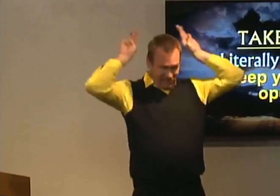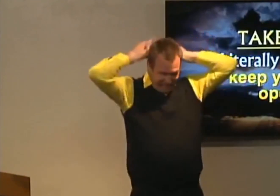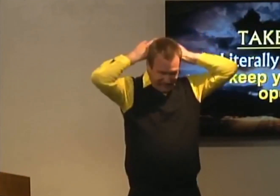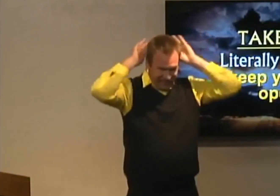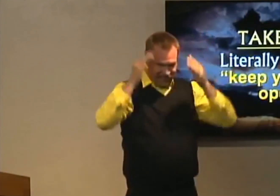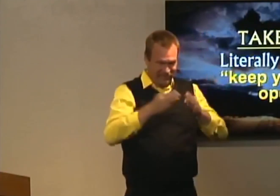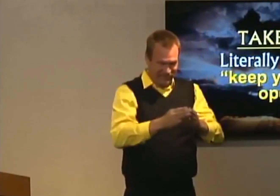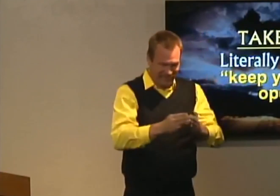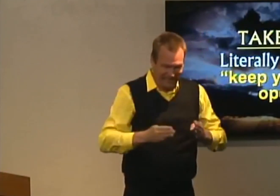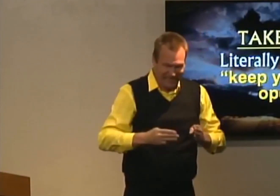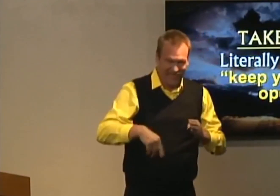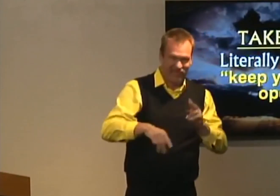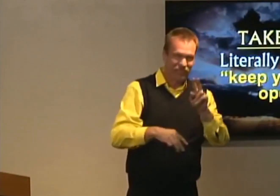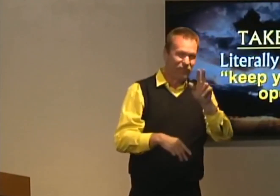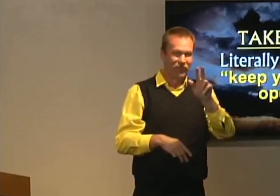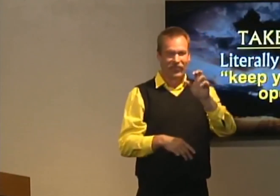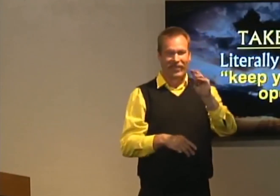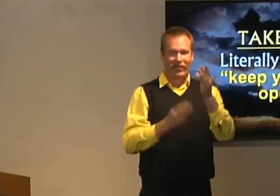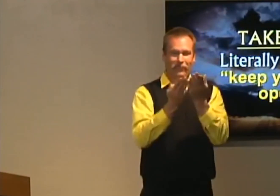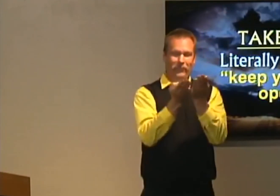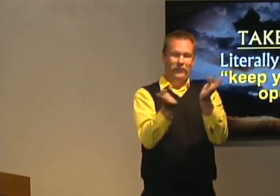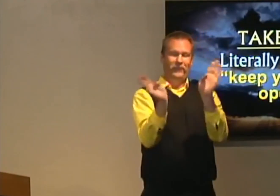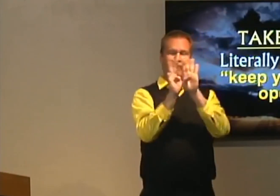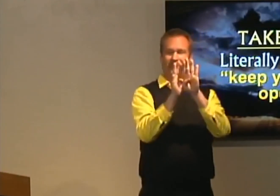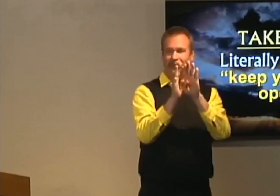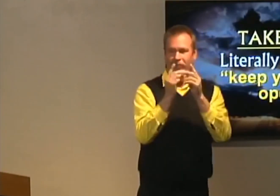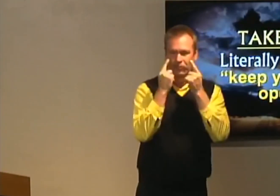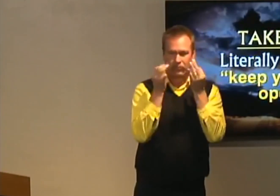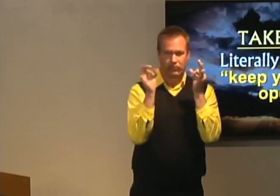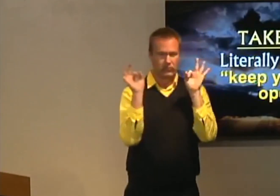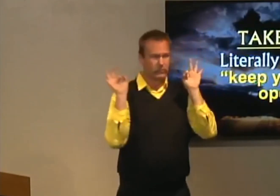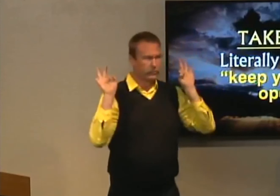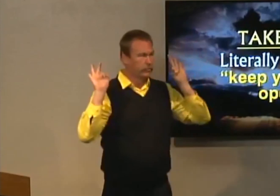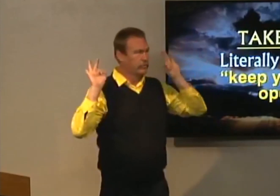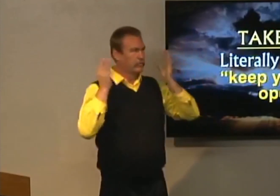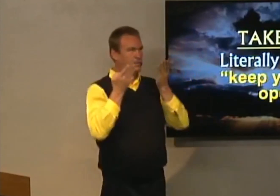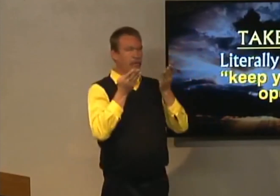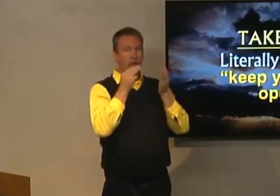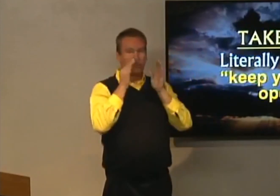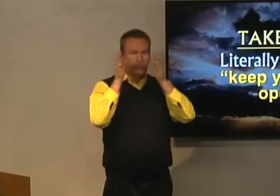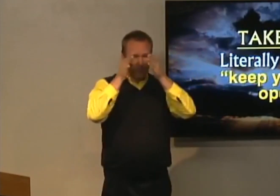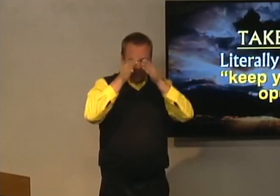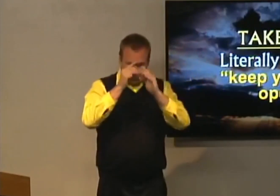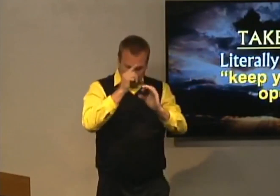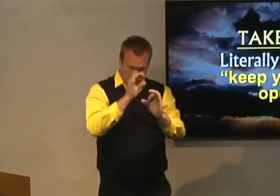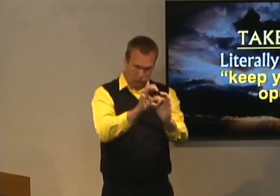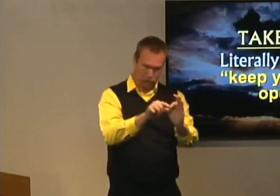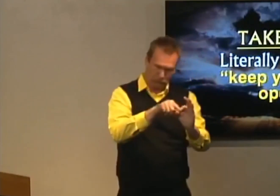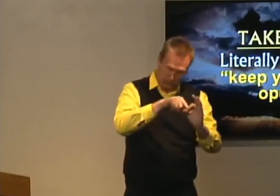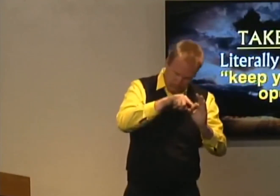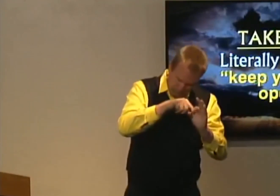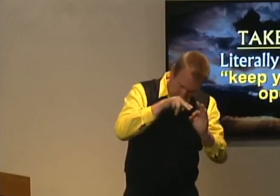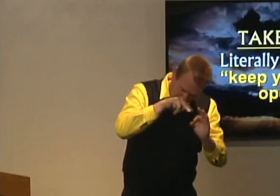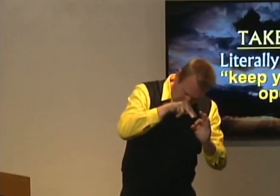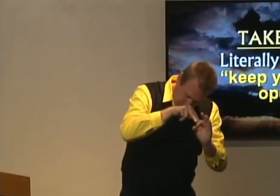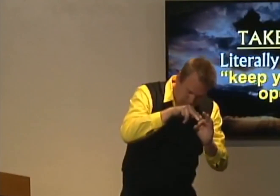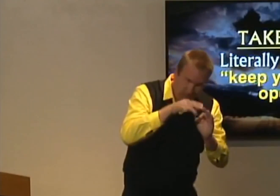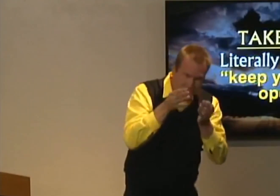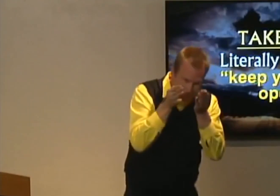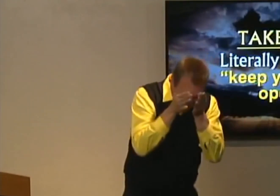there are some birds and like owls and things, that lizards and stuff, how they can look around and they can see around all the time. But we